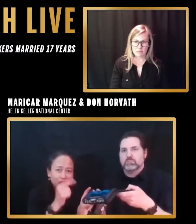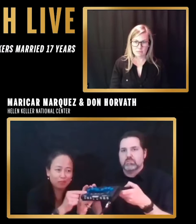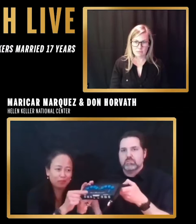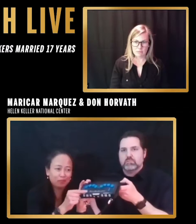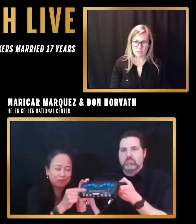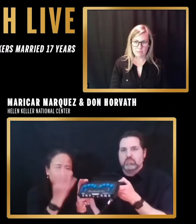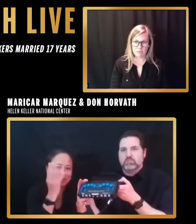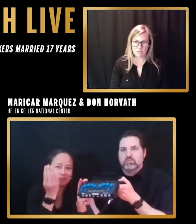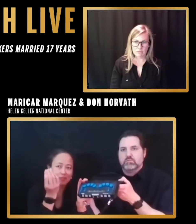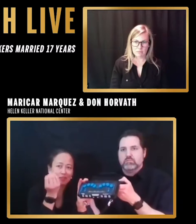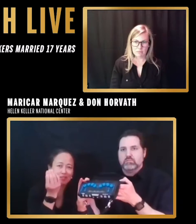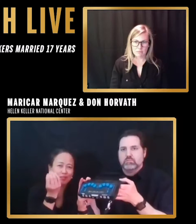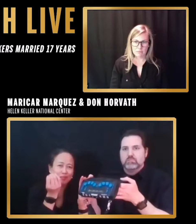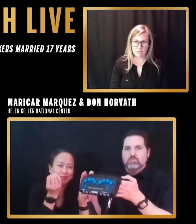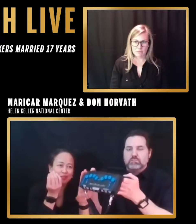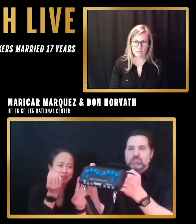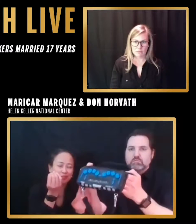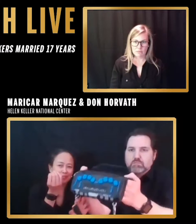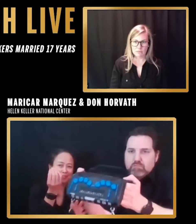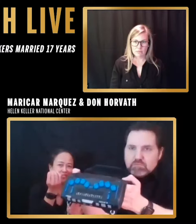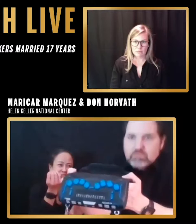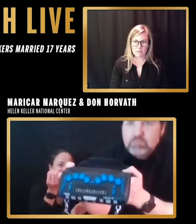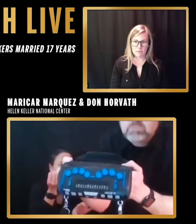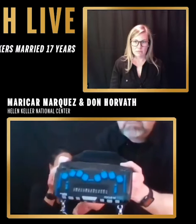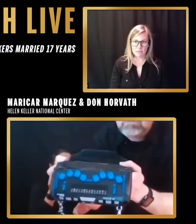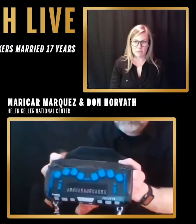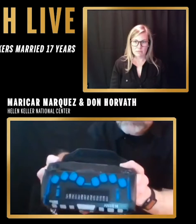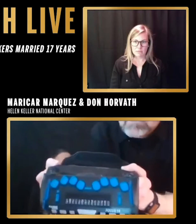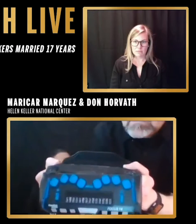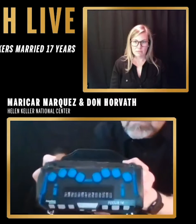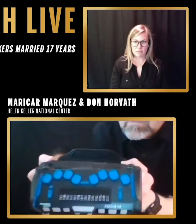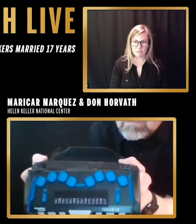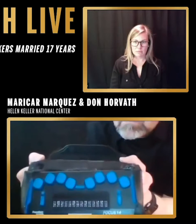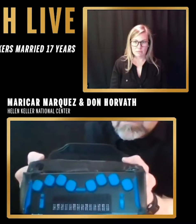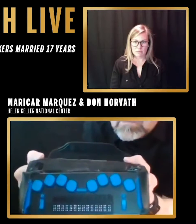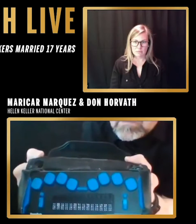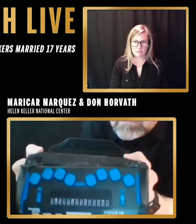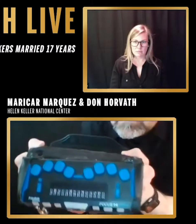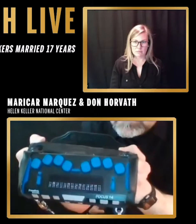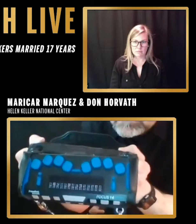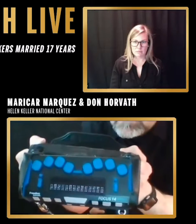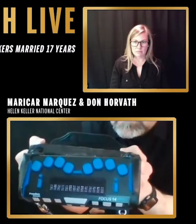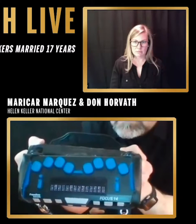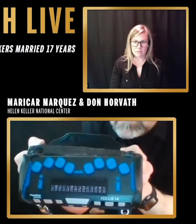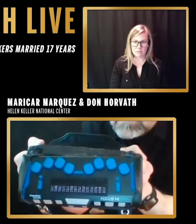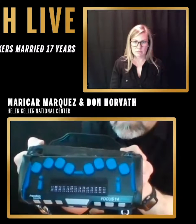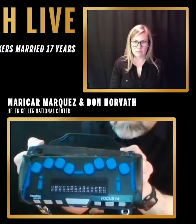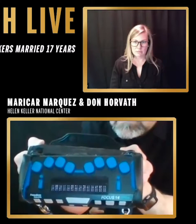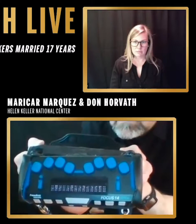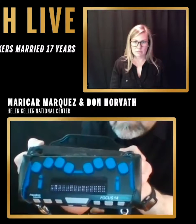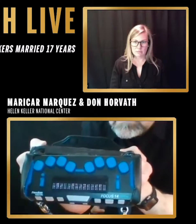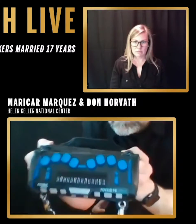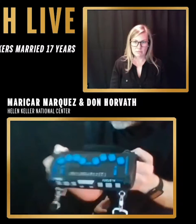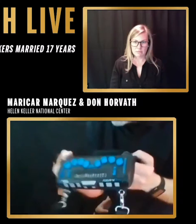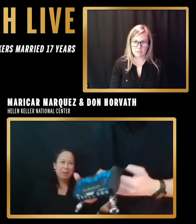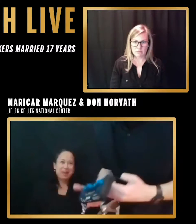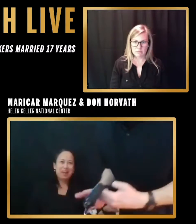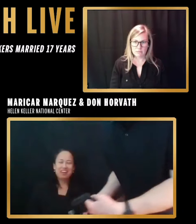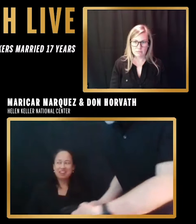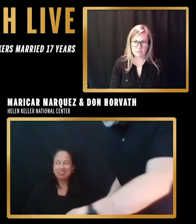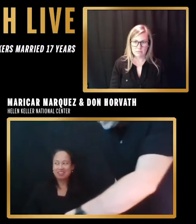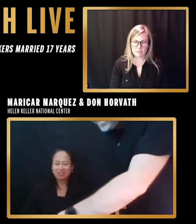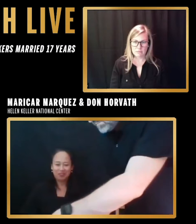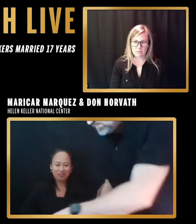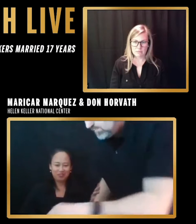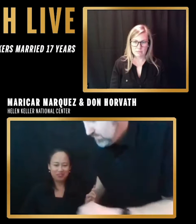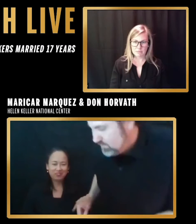called a 14 and a 40 is called 40 is how many characters. So that's a focus 14. You can see it right there. Mm-hmm. So you see the sets